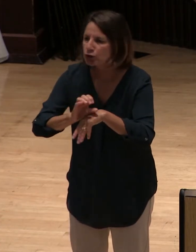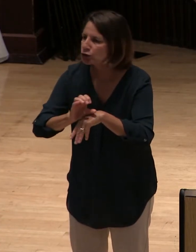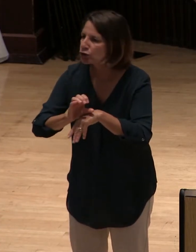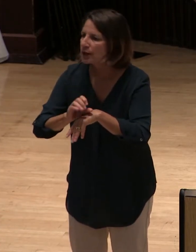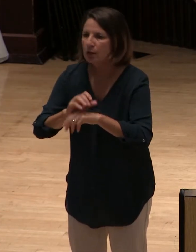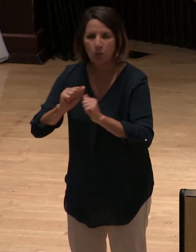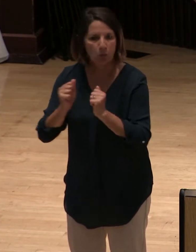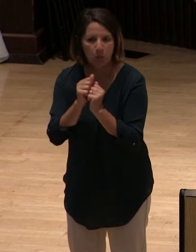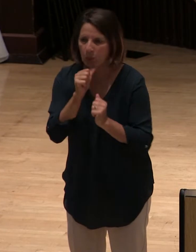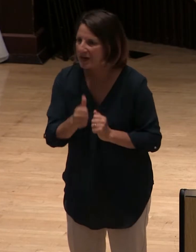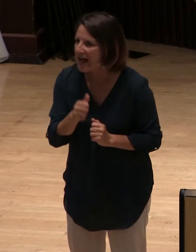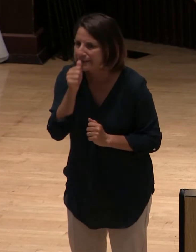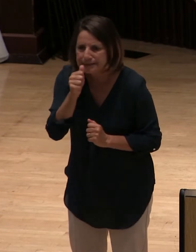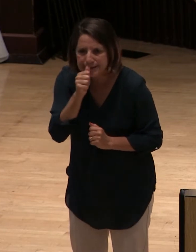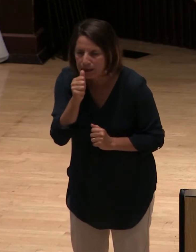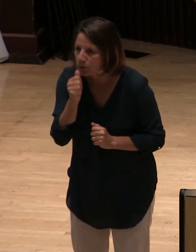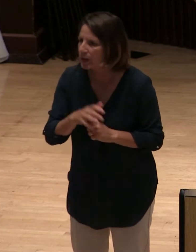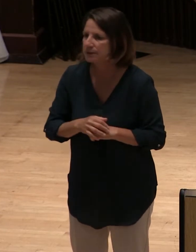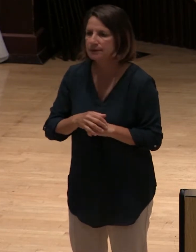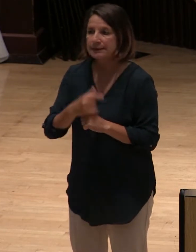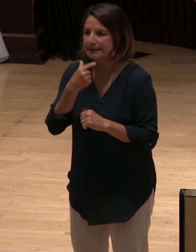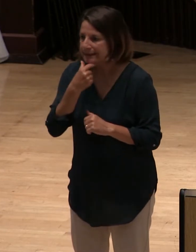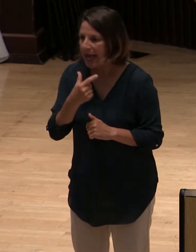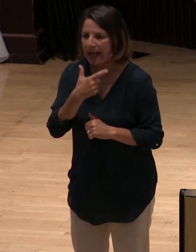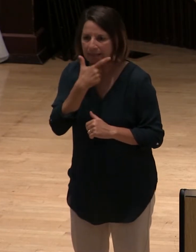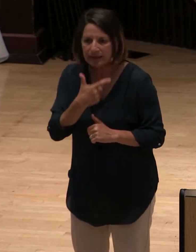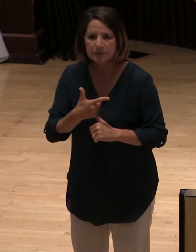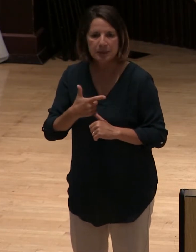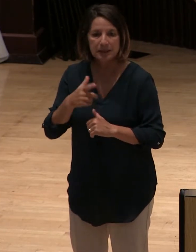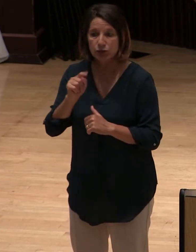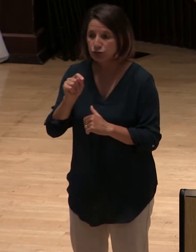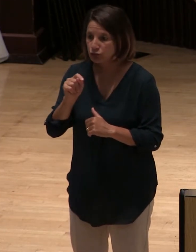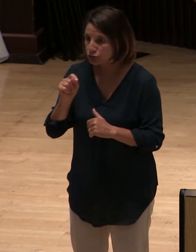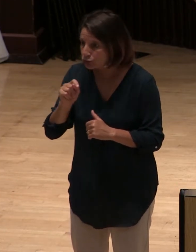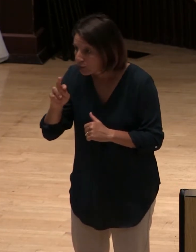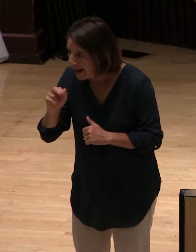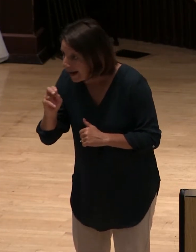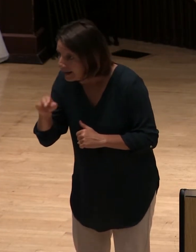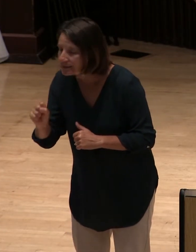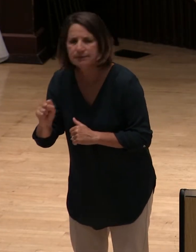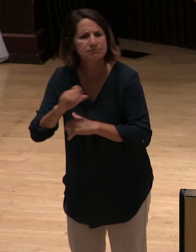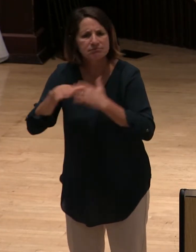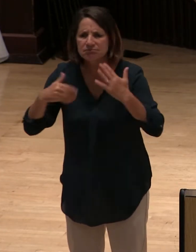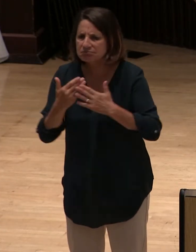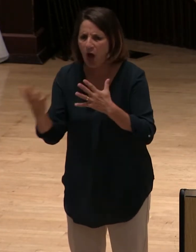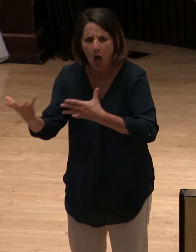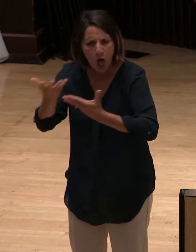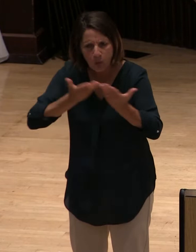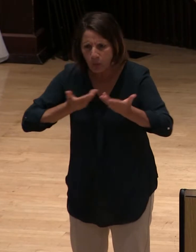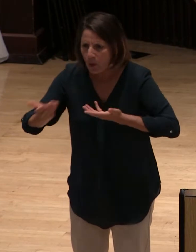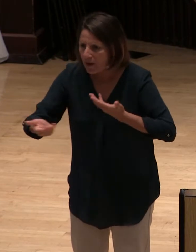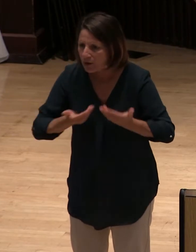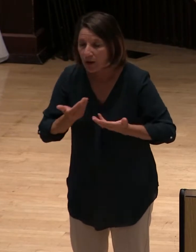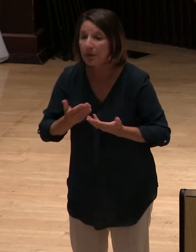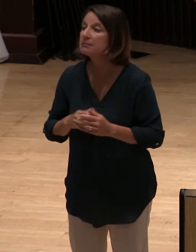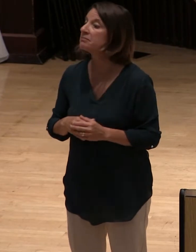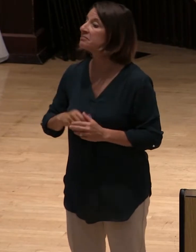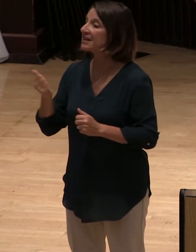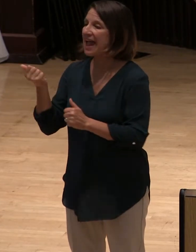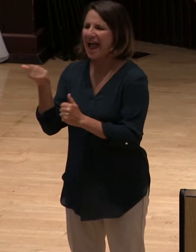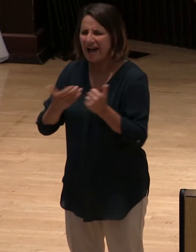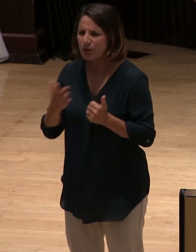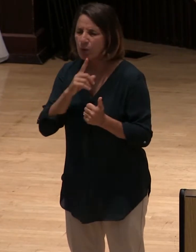secrecy, gay, lesbian, transgendered people. Right away, everybody could come to Jesus' table for communion.